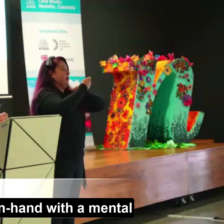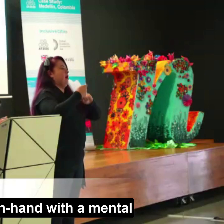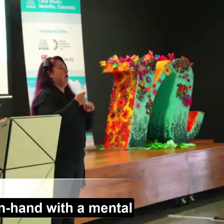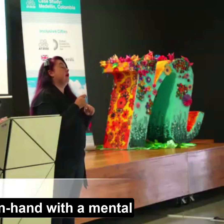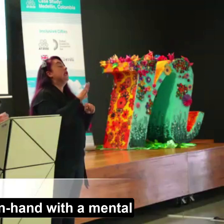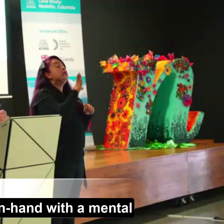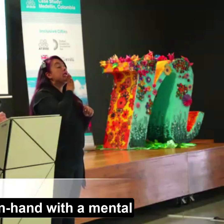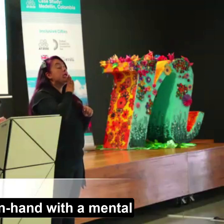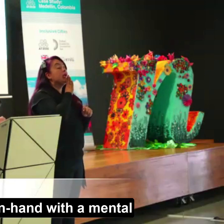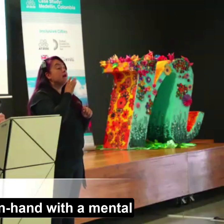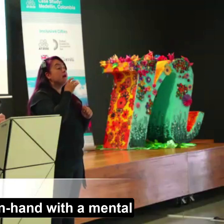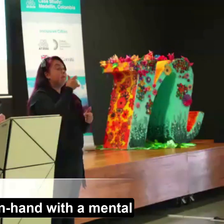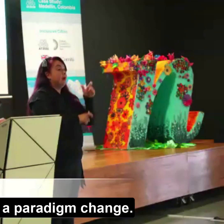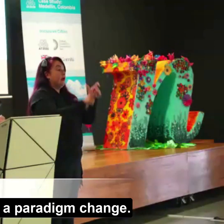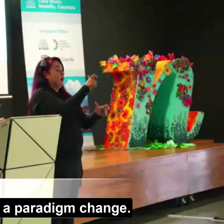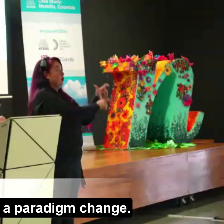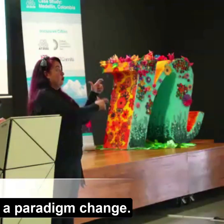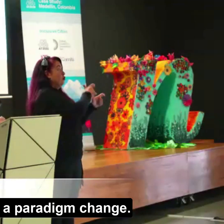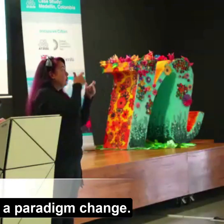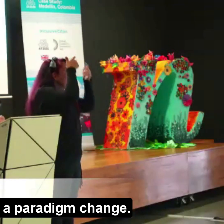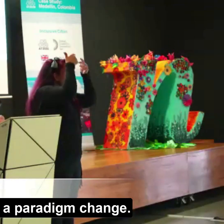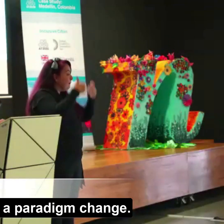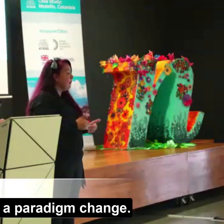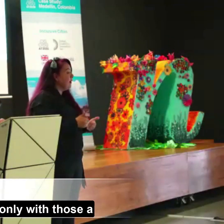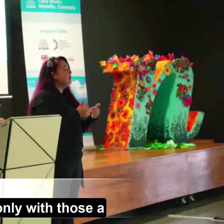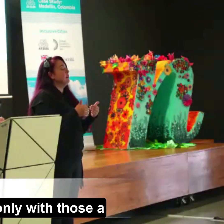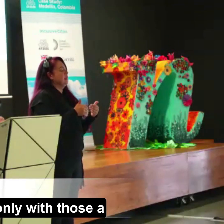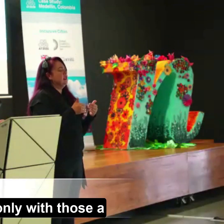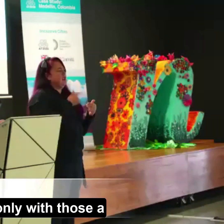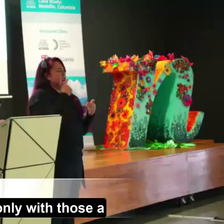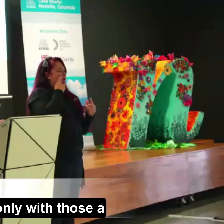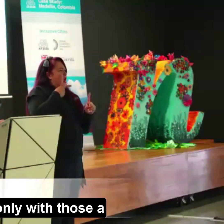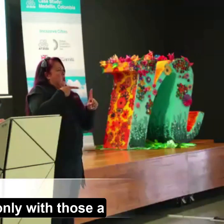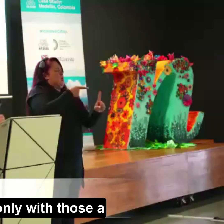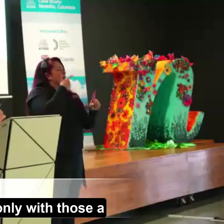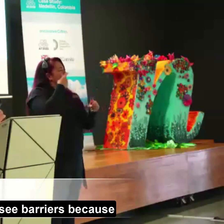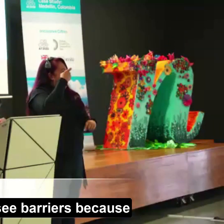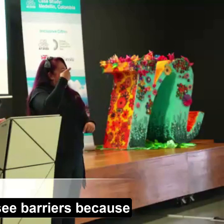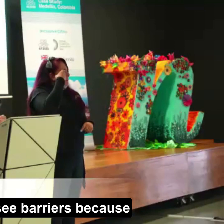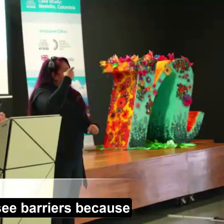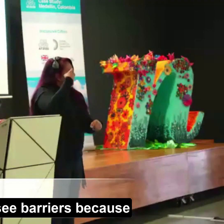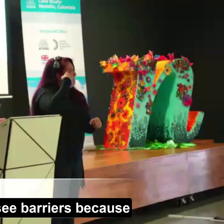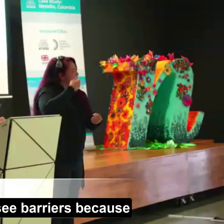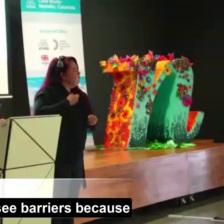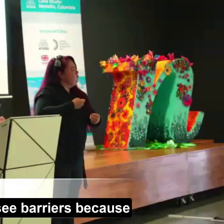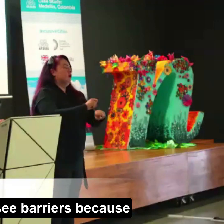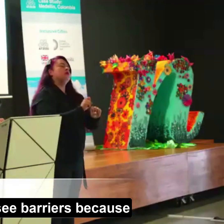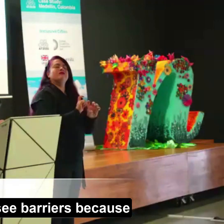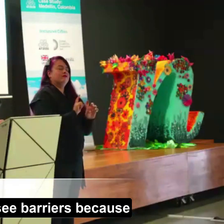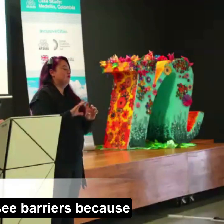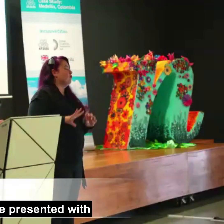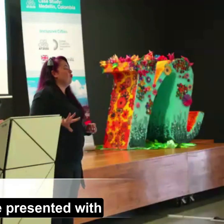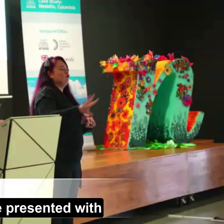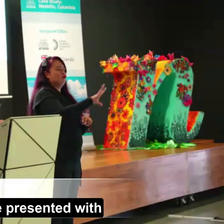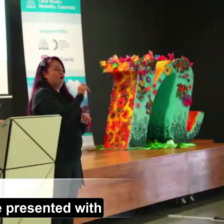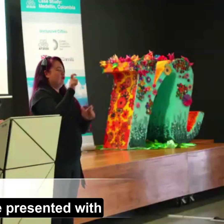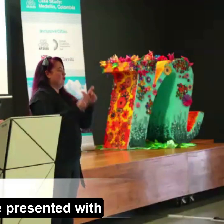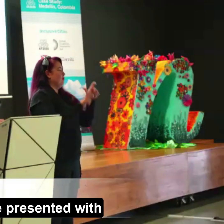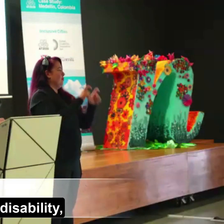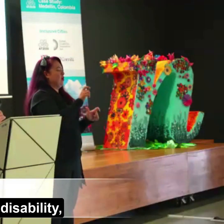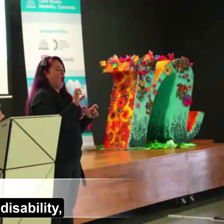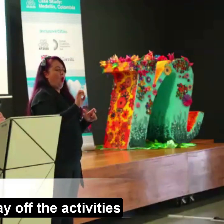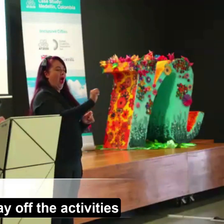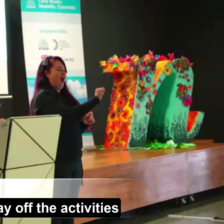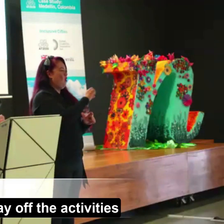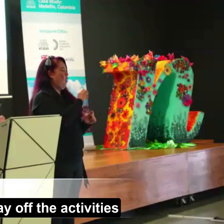goes hand in hand with a mental change, with a paradigm change, and not only with those that day-to-day see barriers because they are presented